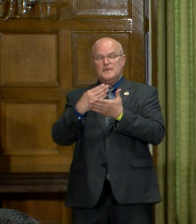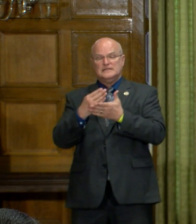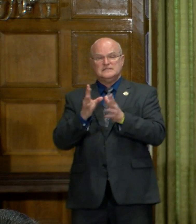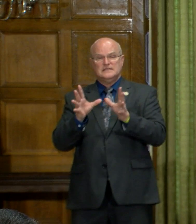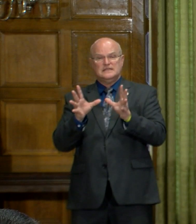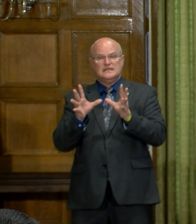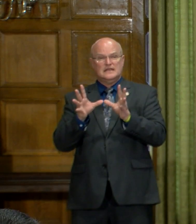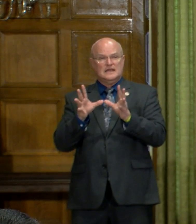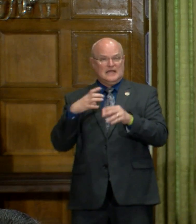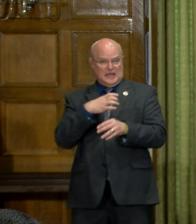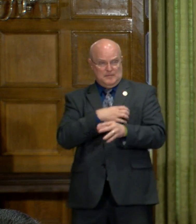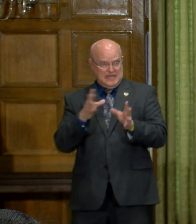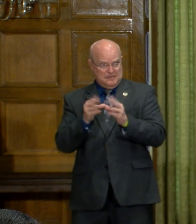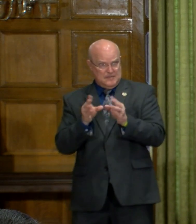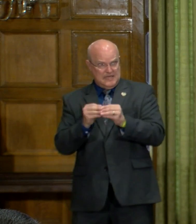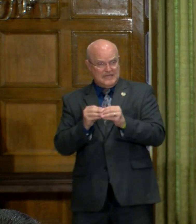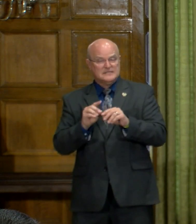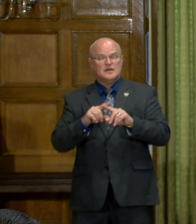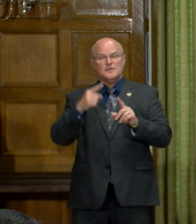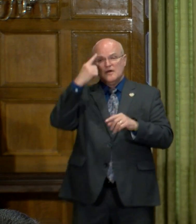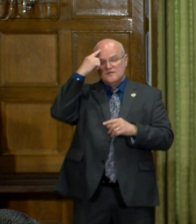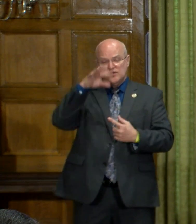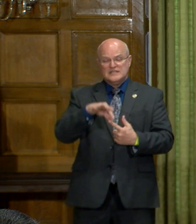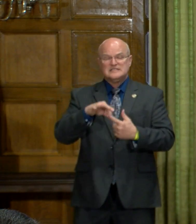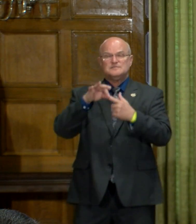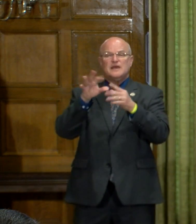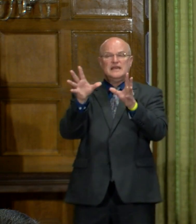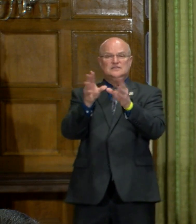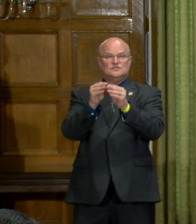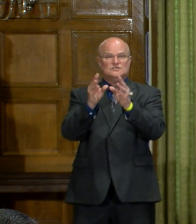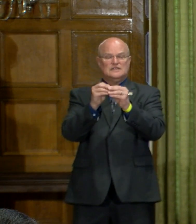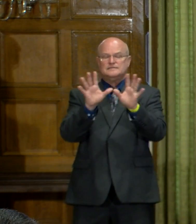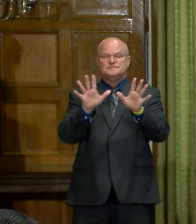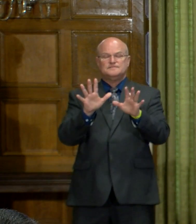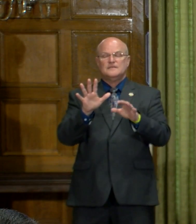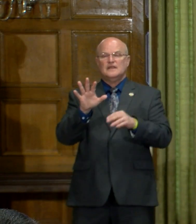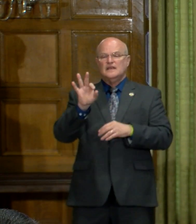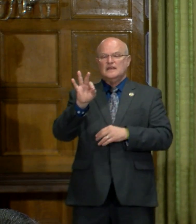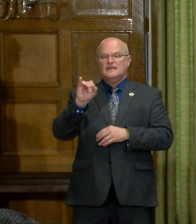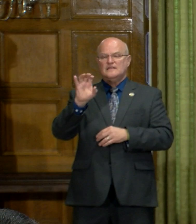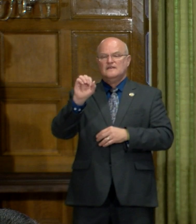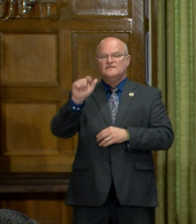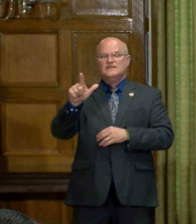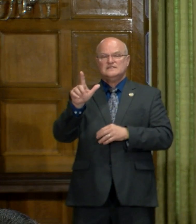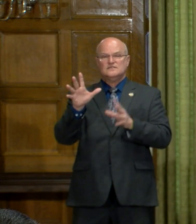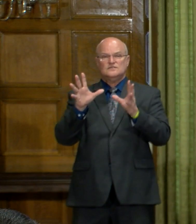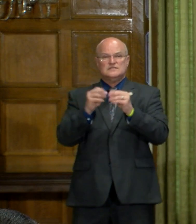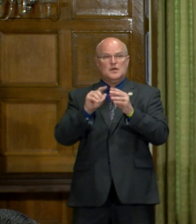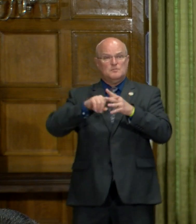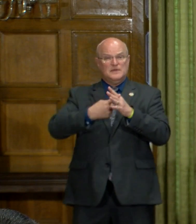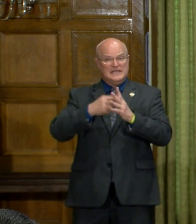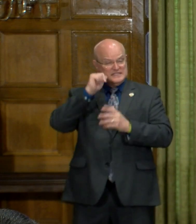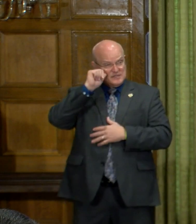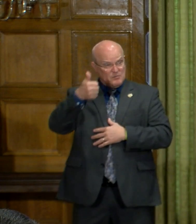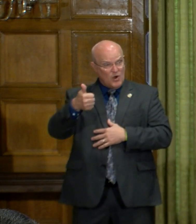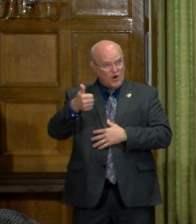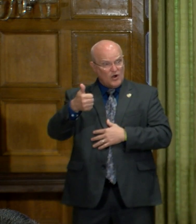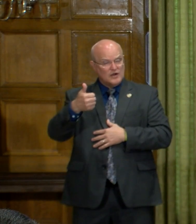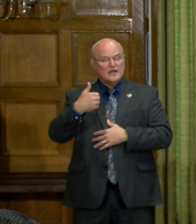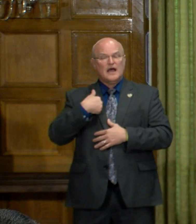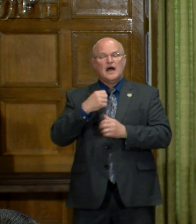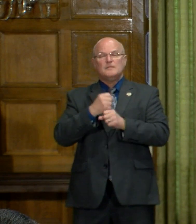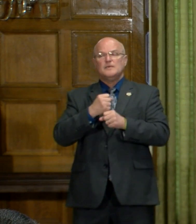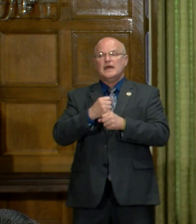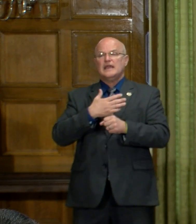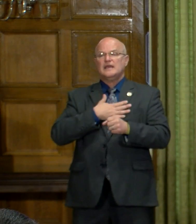committee meetings, but also for the special session, the fiscal session that begins tomorrow. I'll be